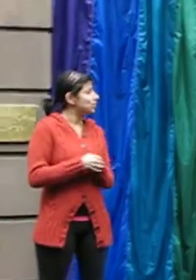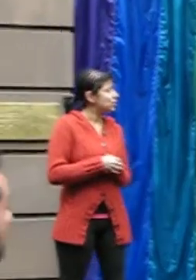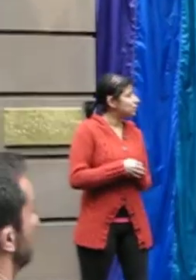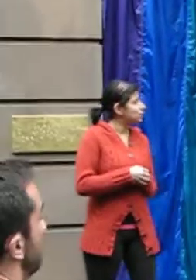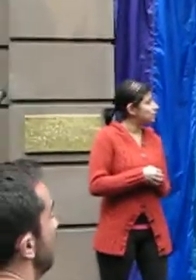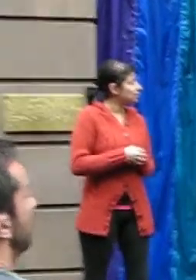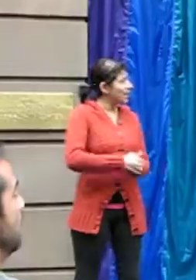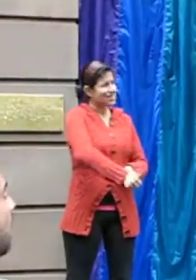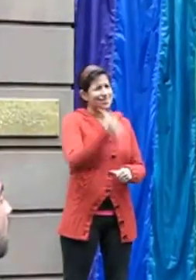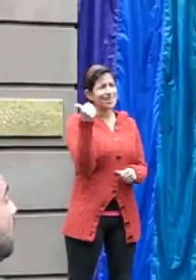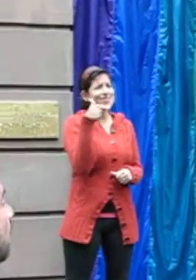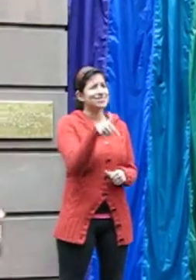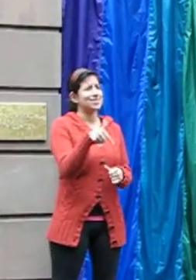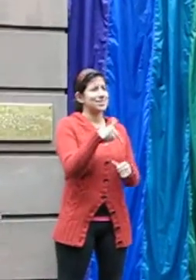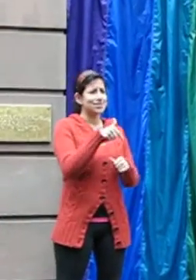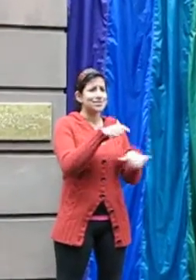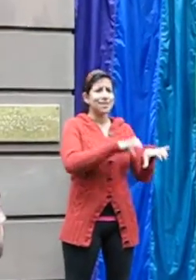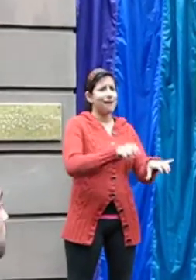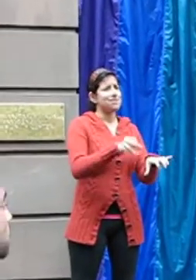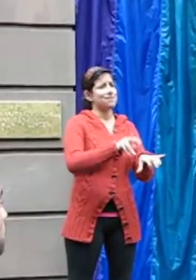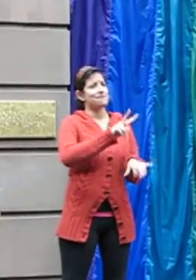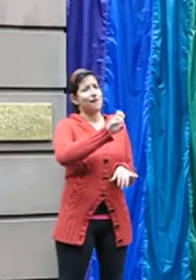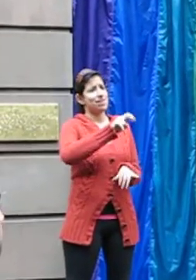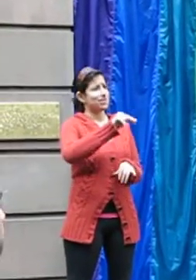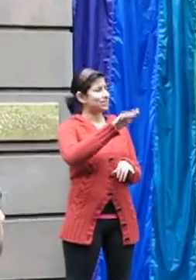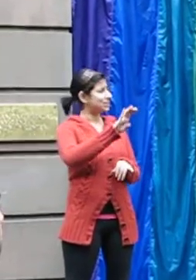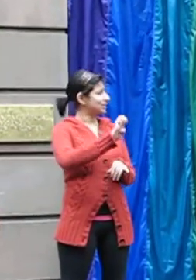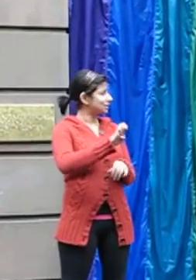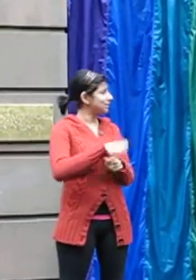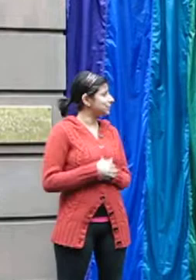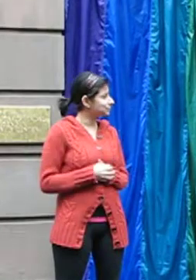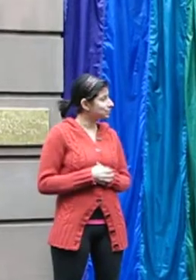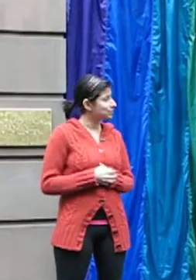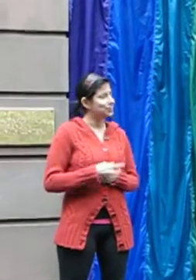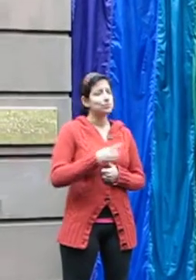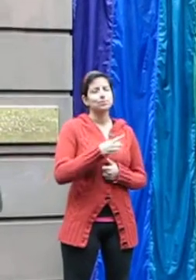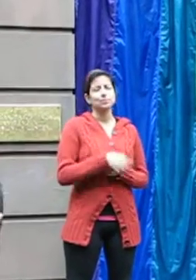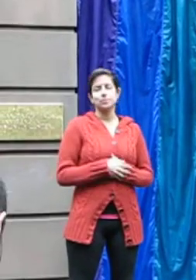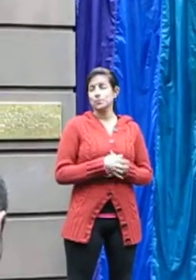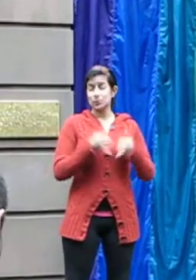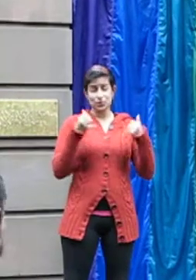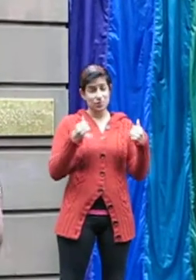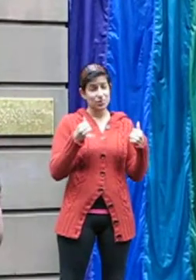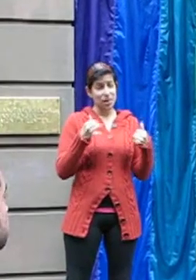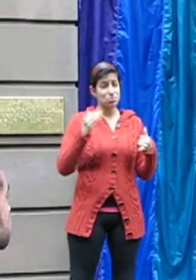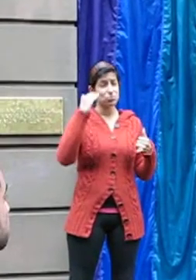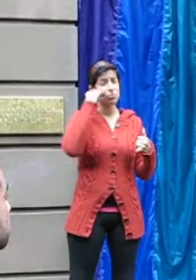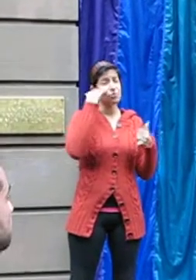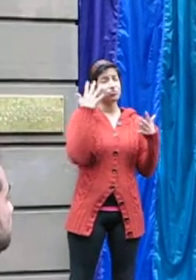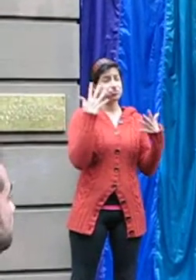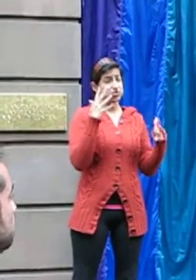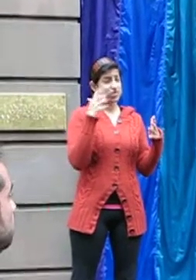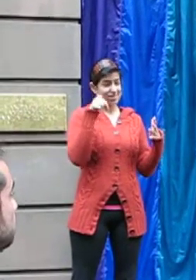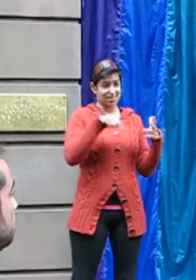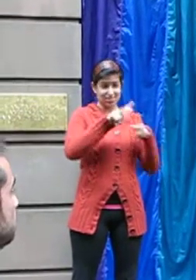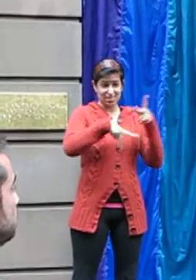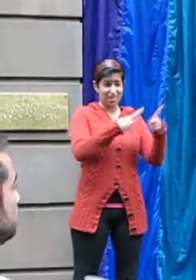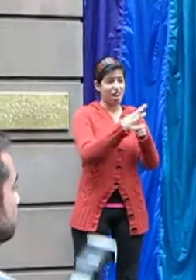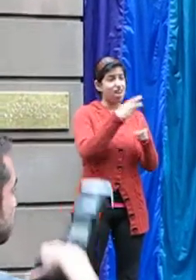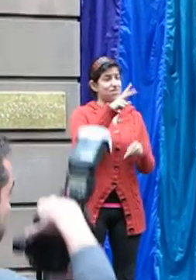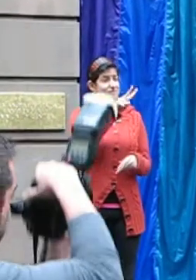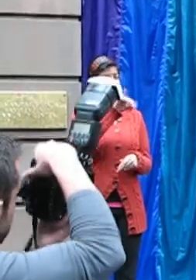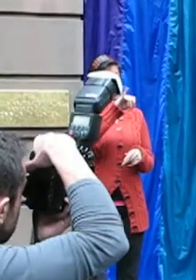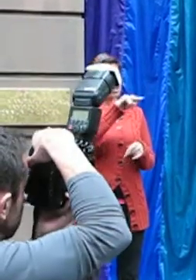And what the speaker said and what Glenda said is true. What we know is that this kind of symbolic violence is meant to